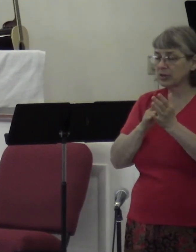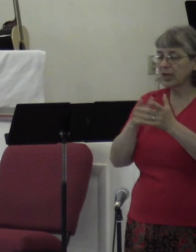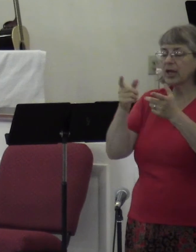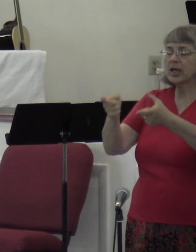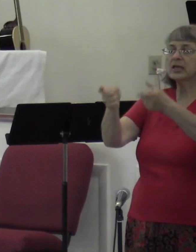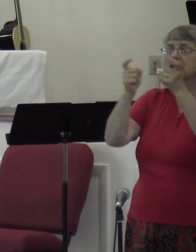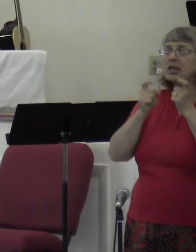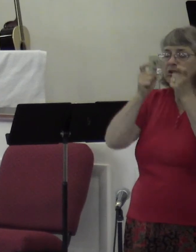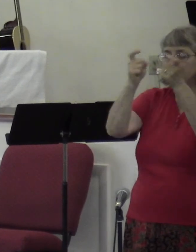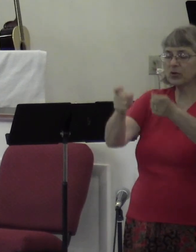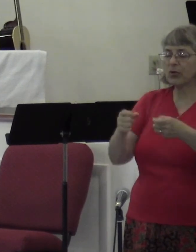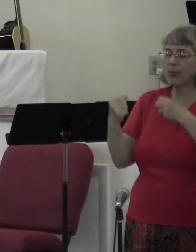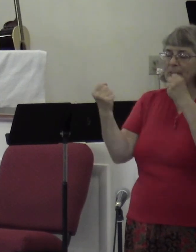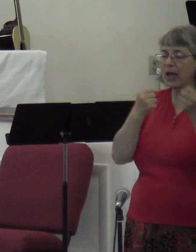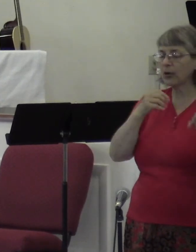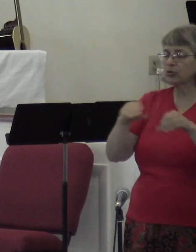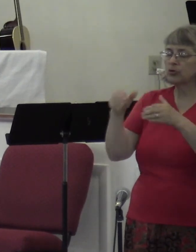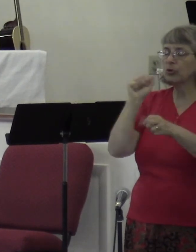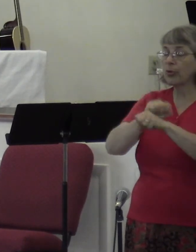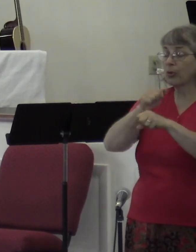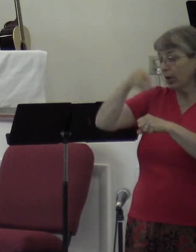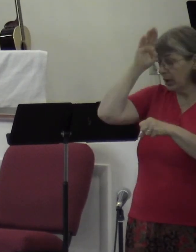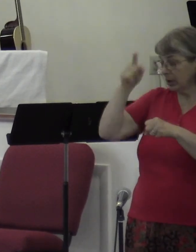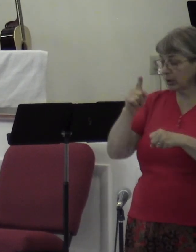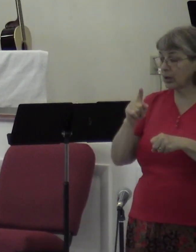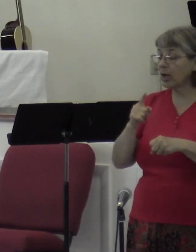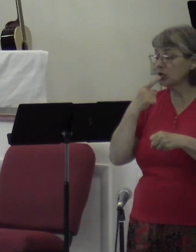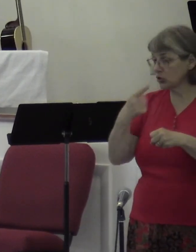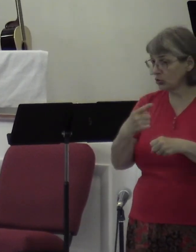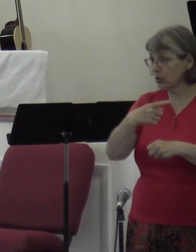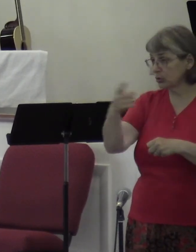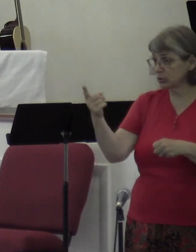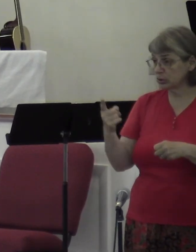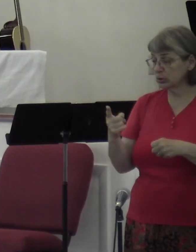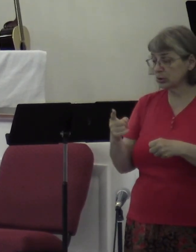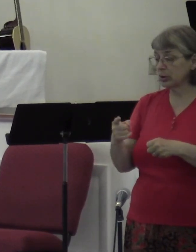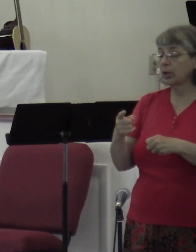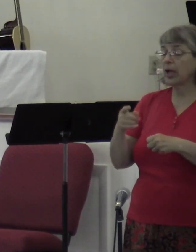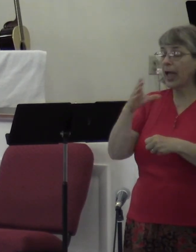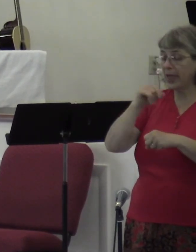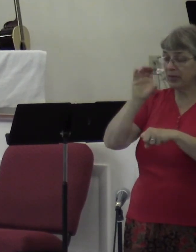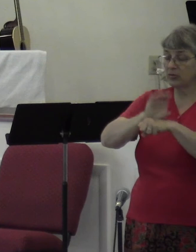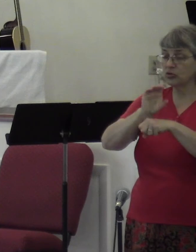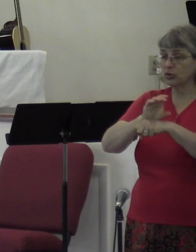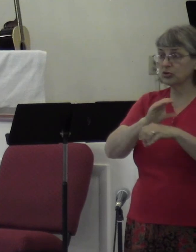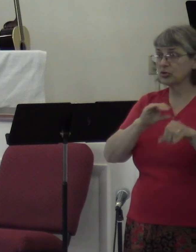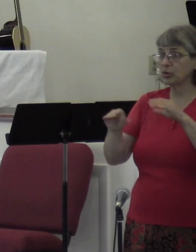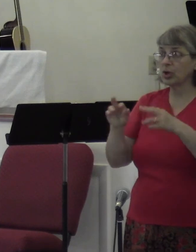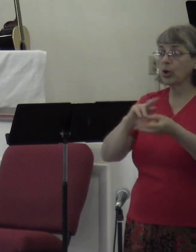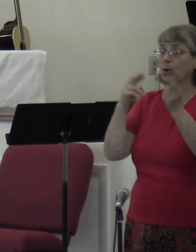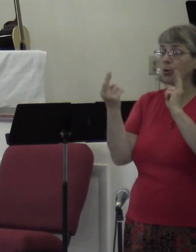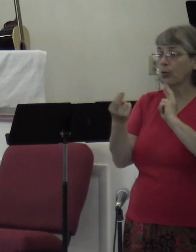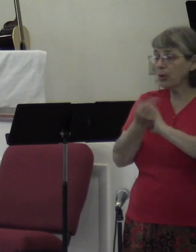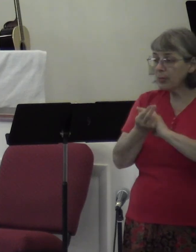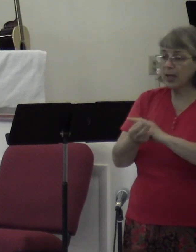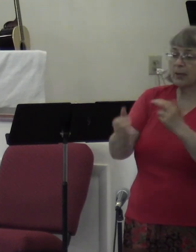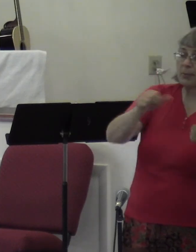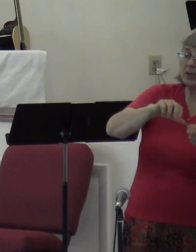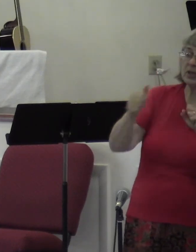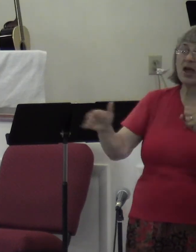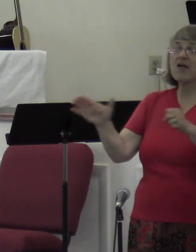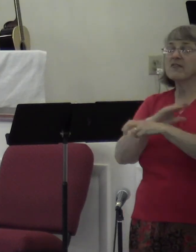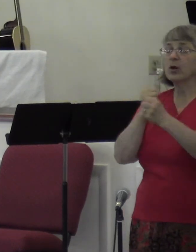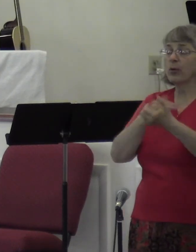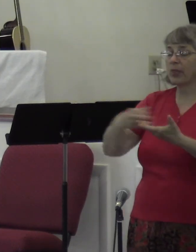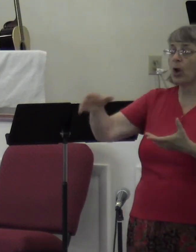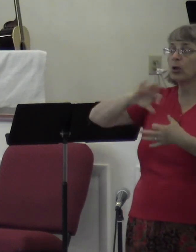empower you to do the work that God has called not only you but the church to do. We repent, we're baptized, we're filled